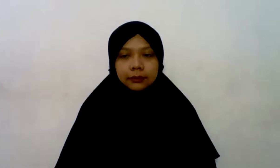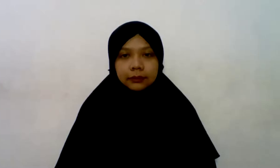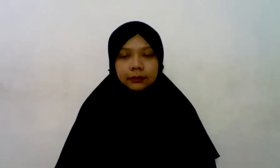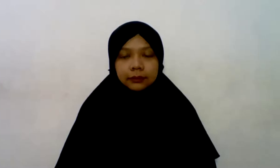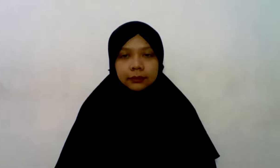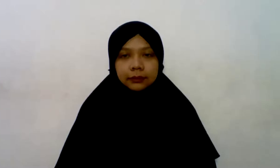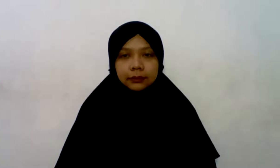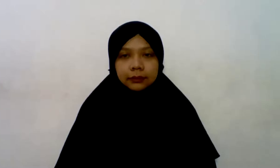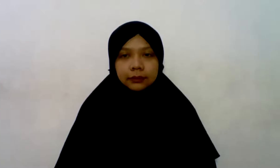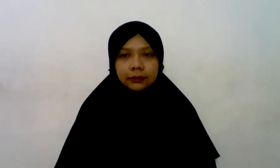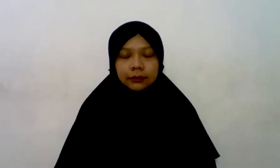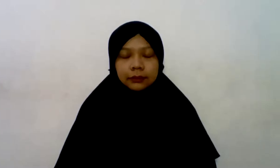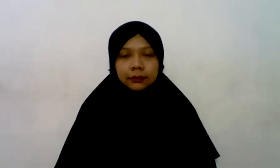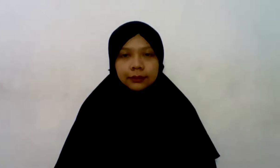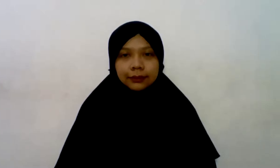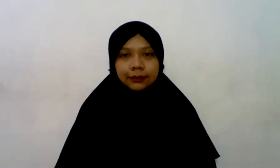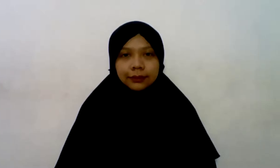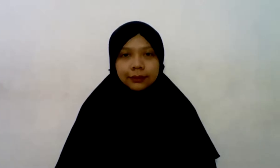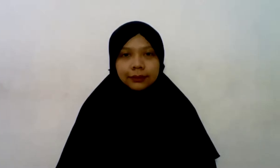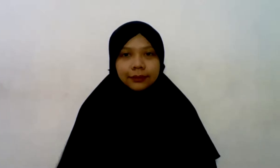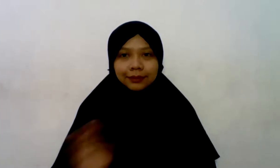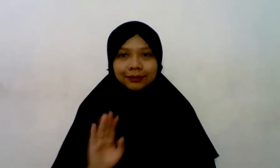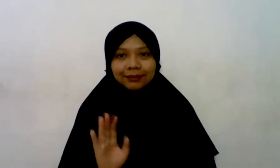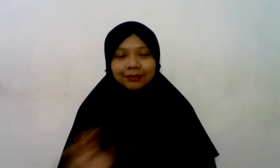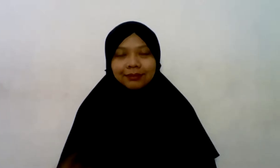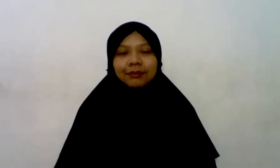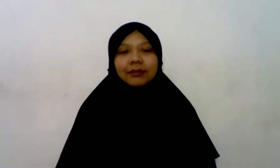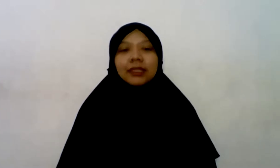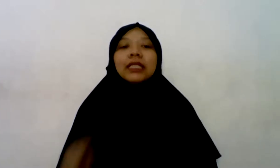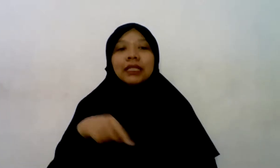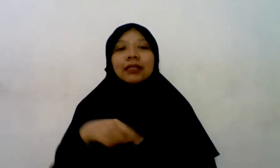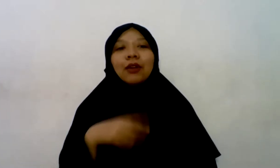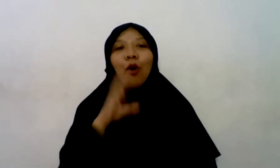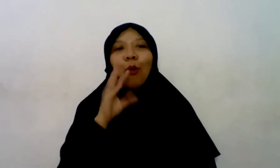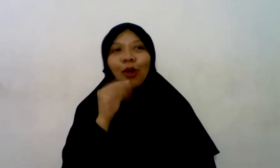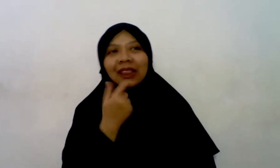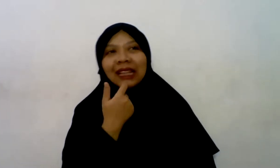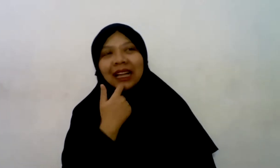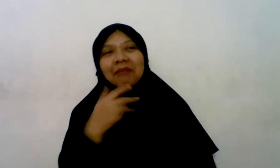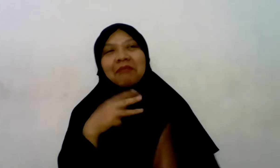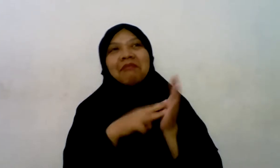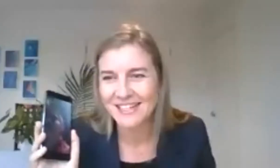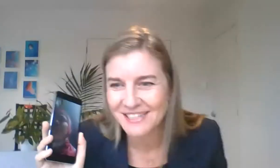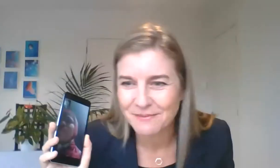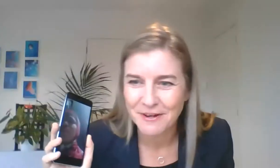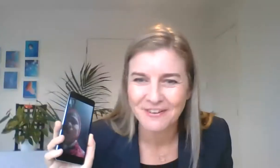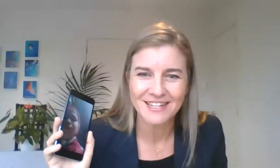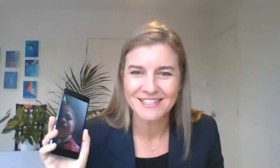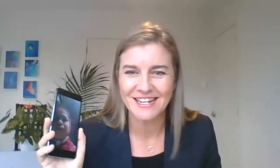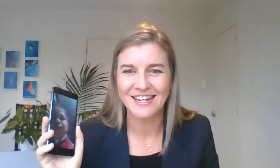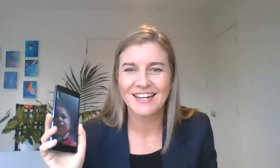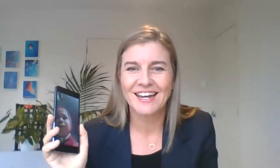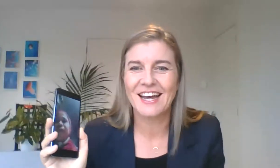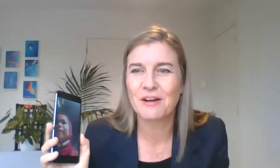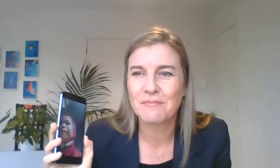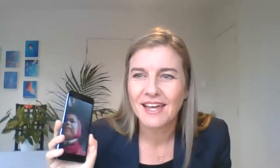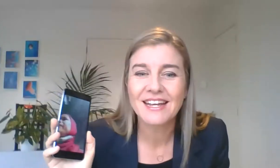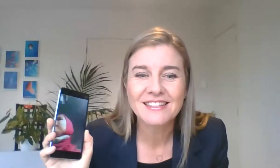Hi, we've just been talking about internet problems, and my colleague Najmah is